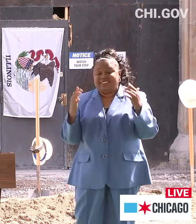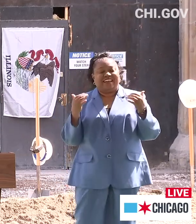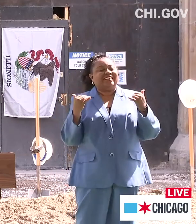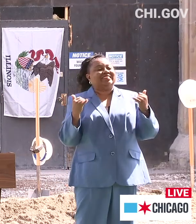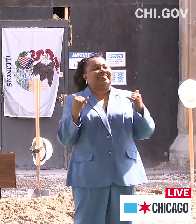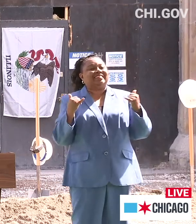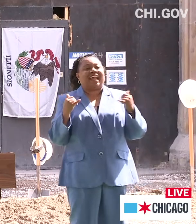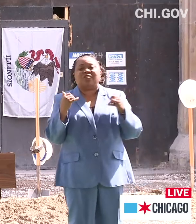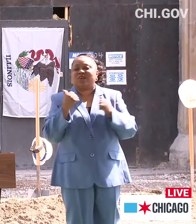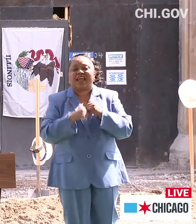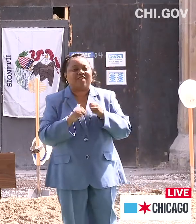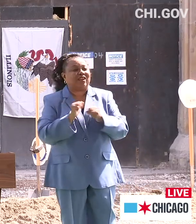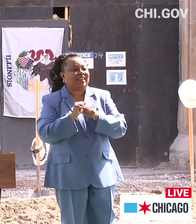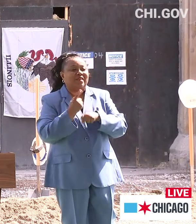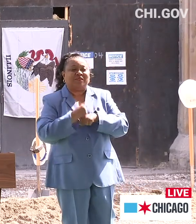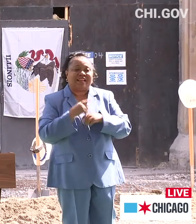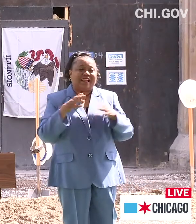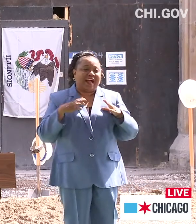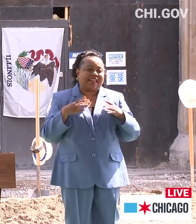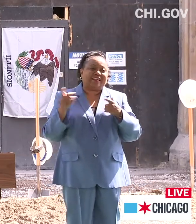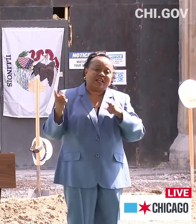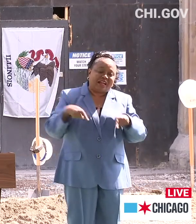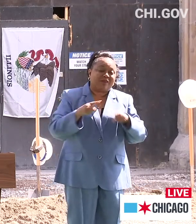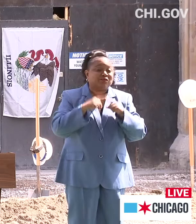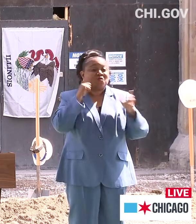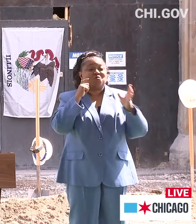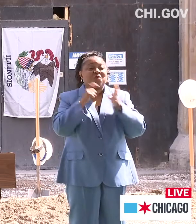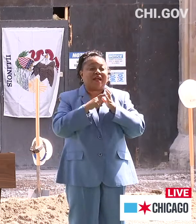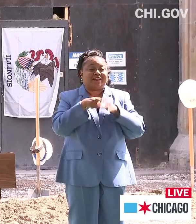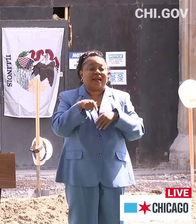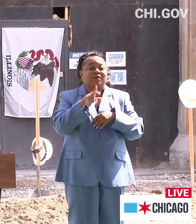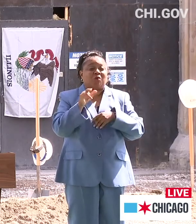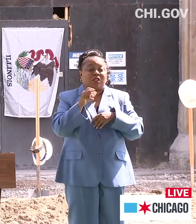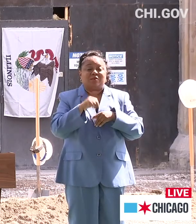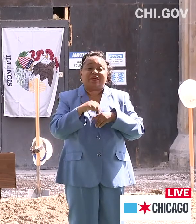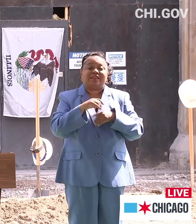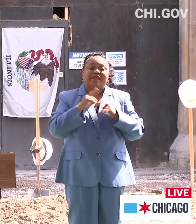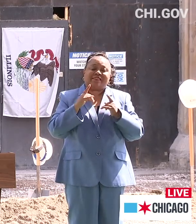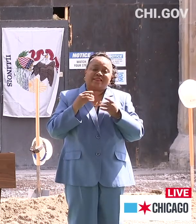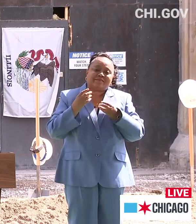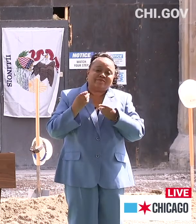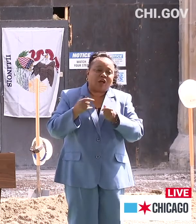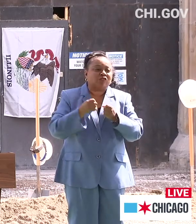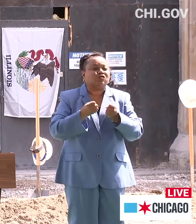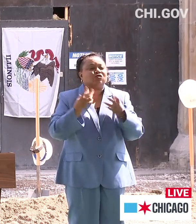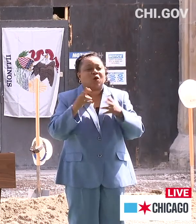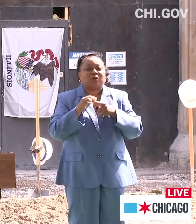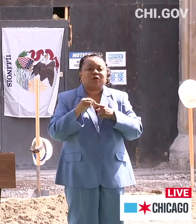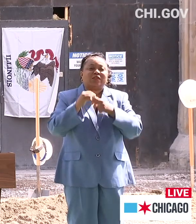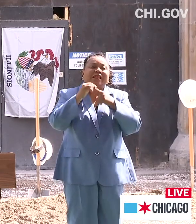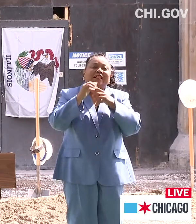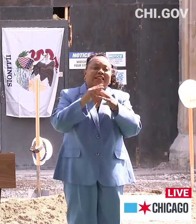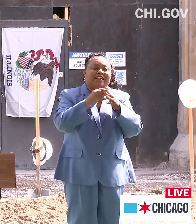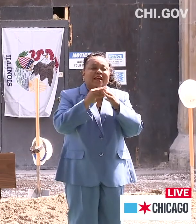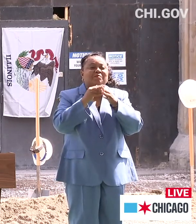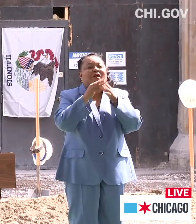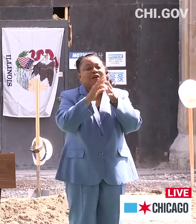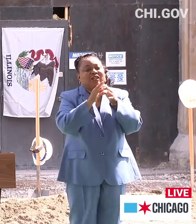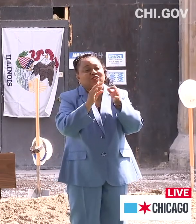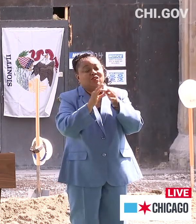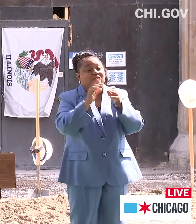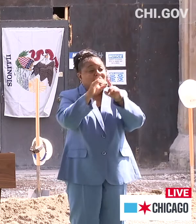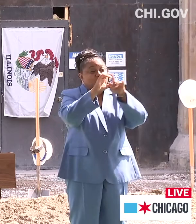Today, as with every Labor Day holiday, we gather to recognize Pullman, the confluence of so many uniquely American stories